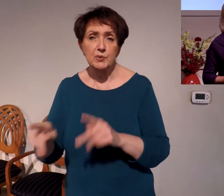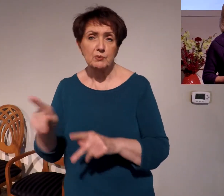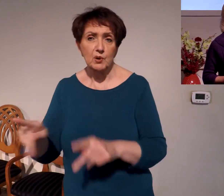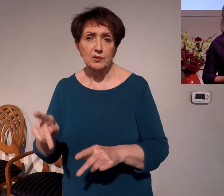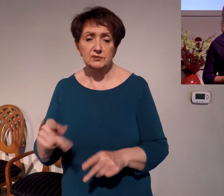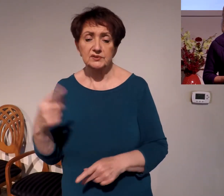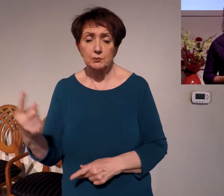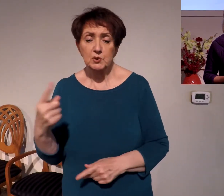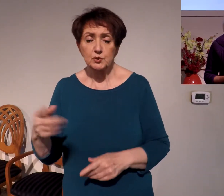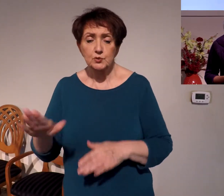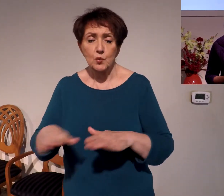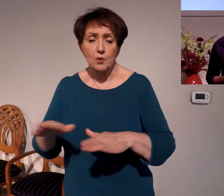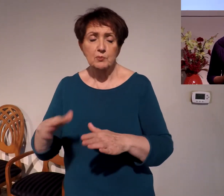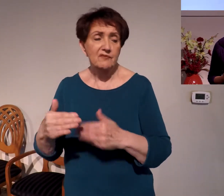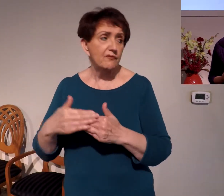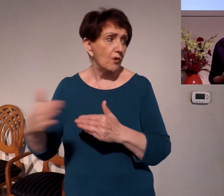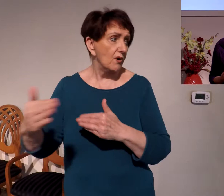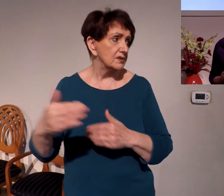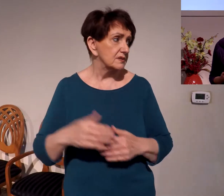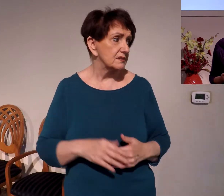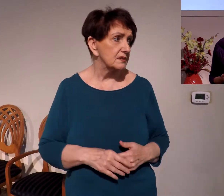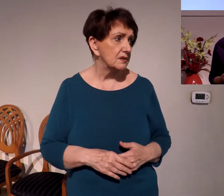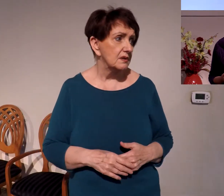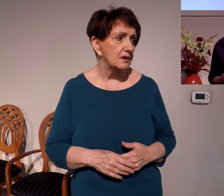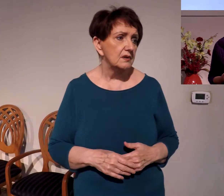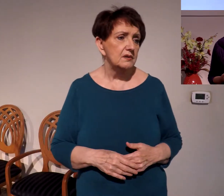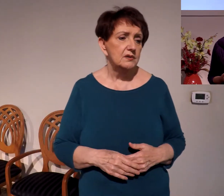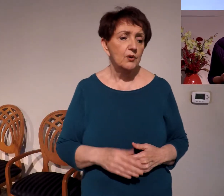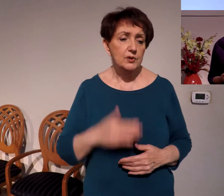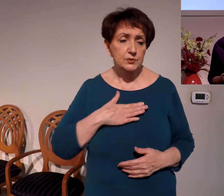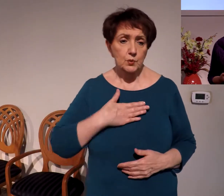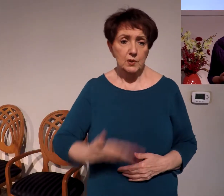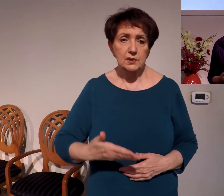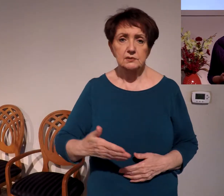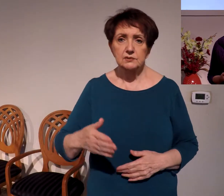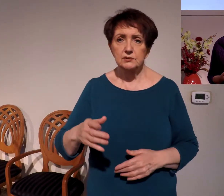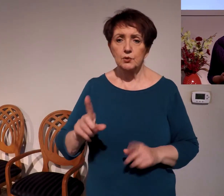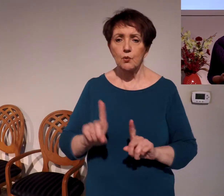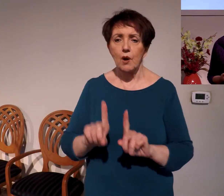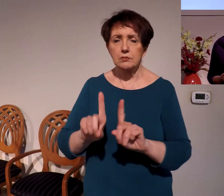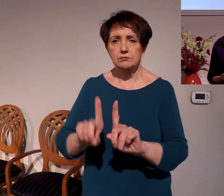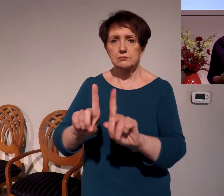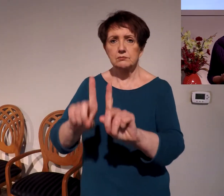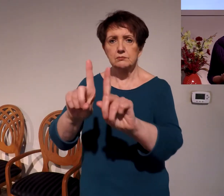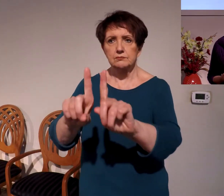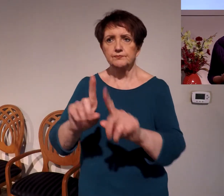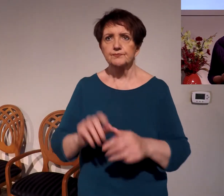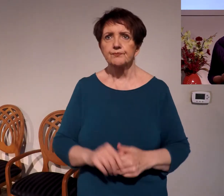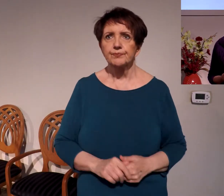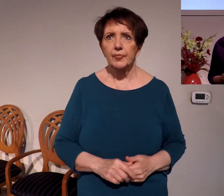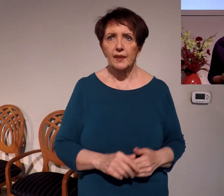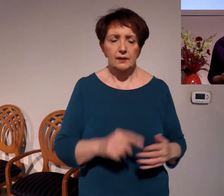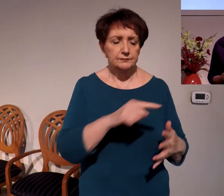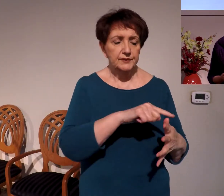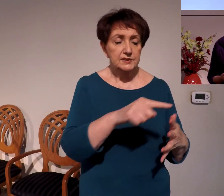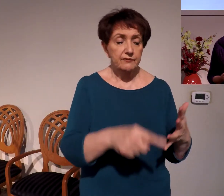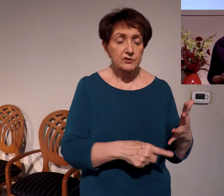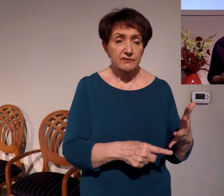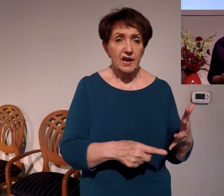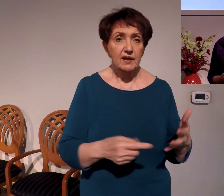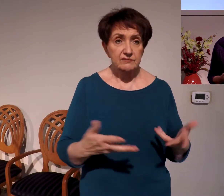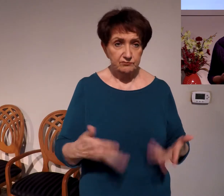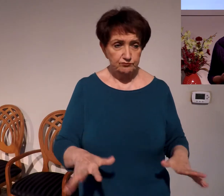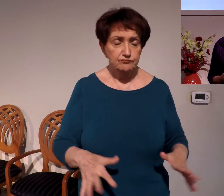us, or is willing to walk side by side. All right, the first 5. There we